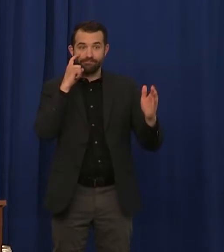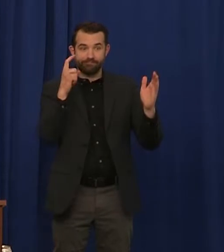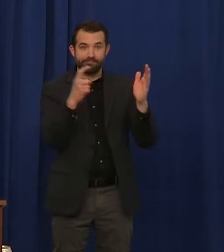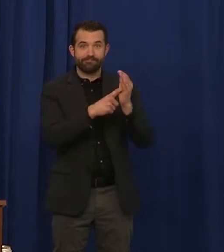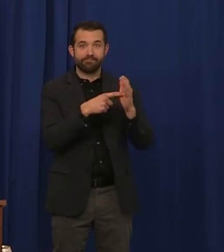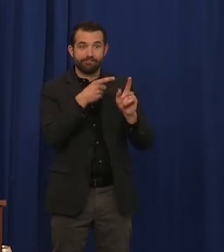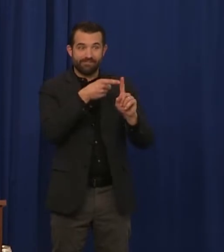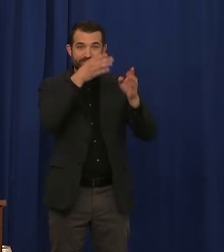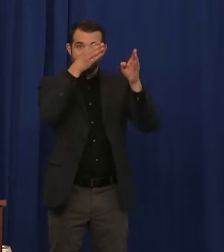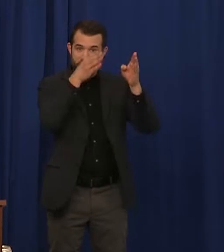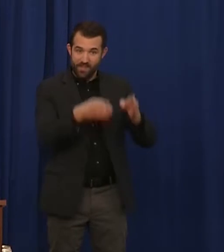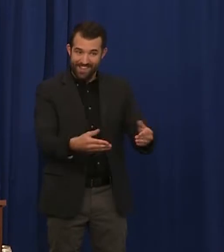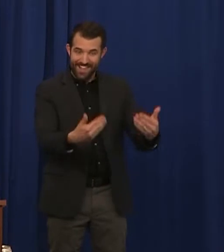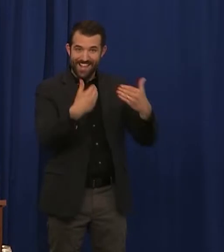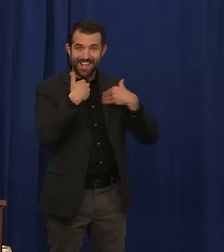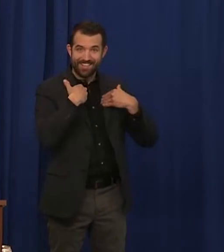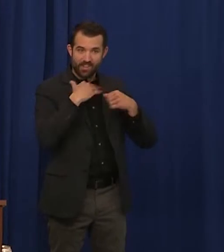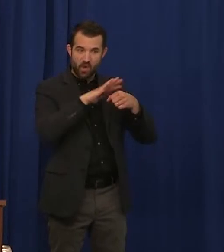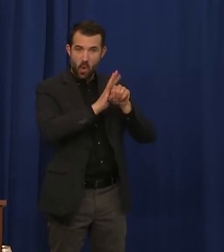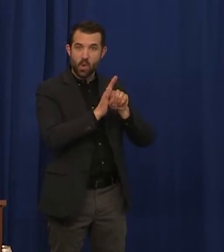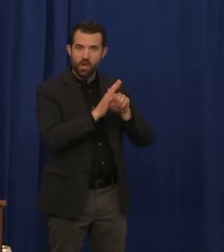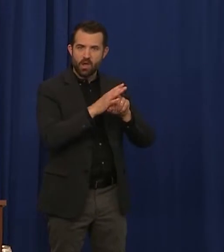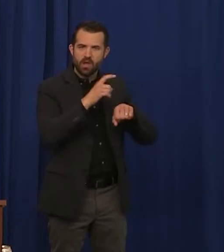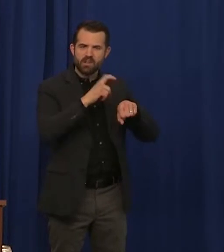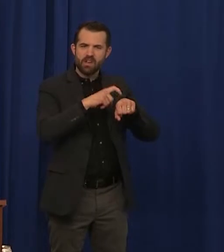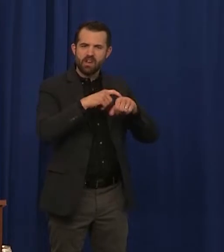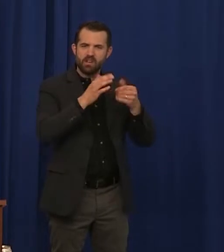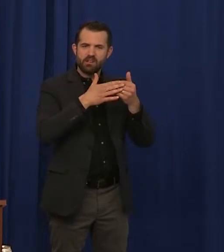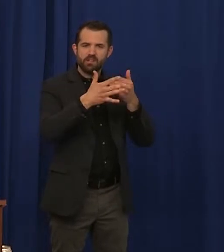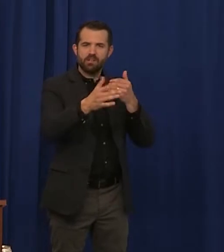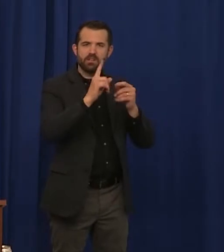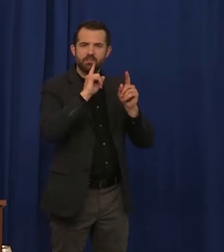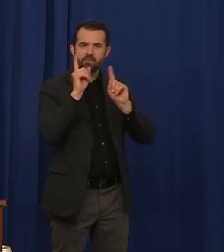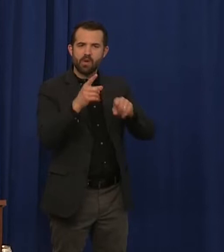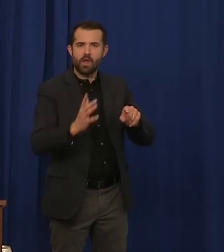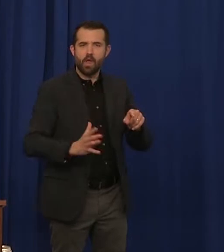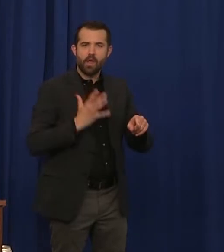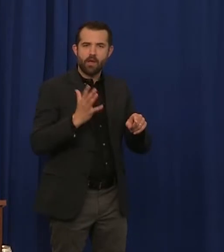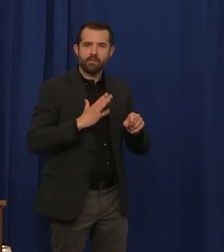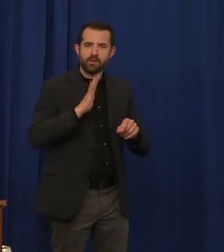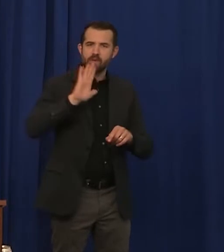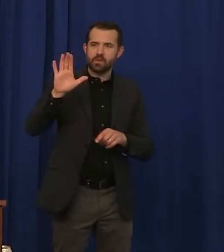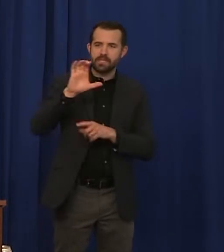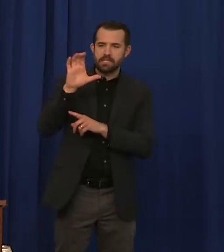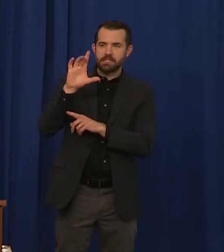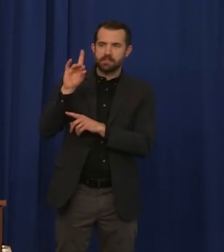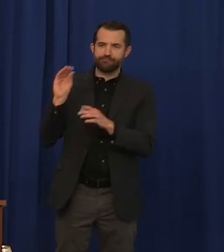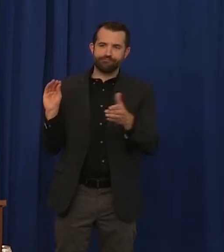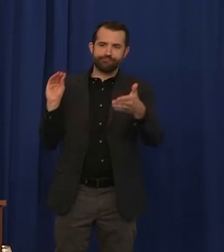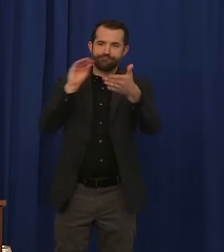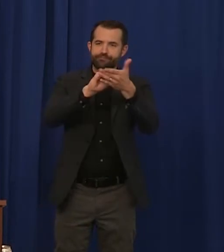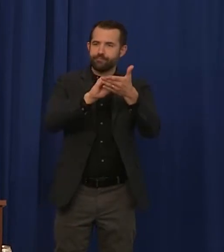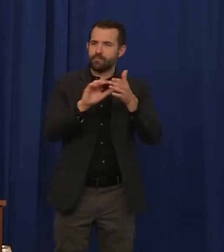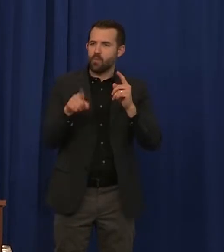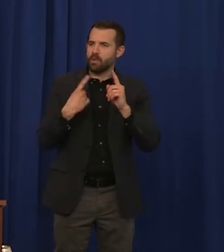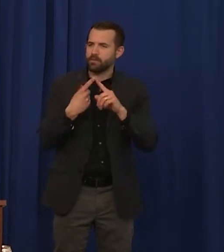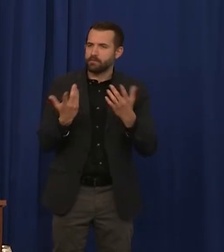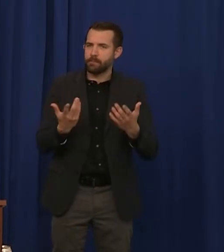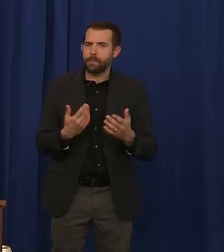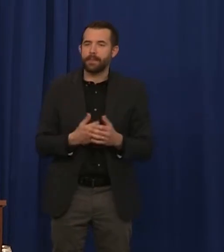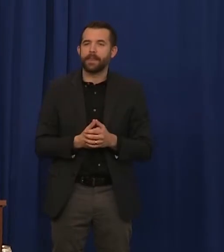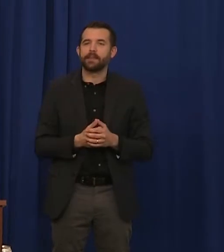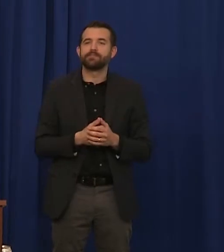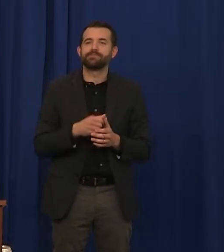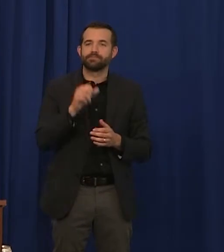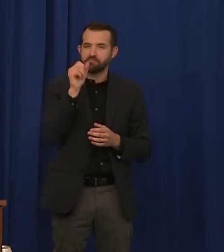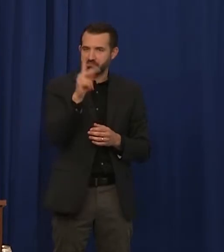reflected in the CDC's numbers? Got it. So Ashley's question is about what happens after a hospital identifies a